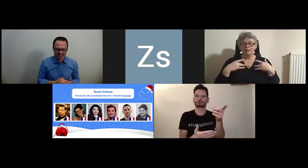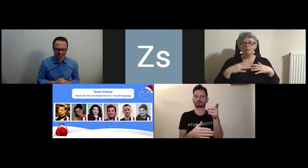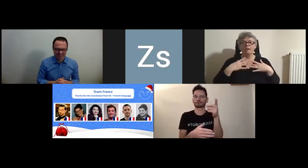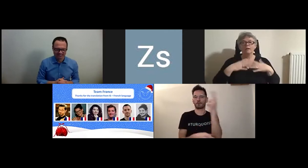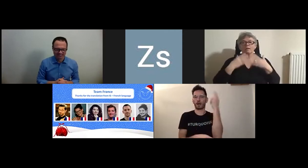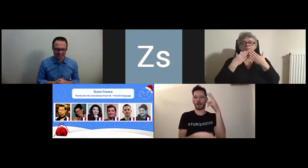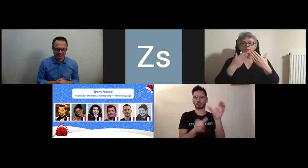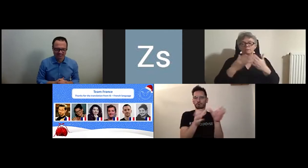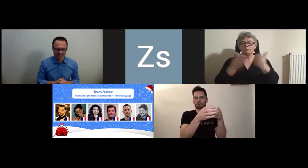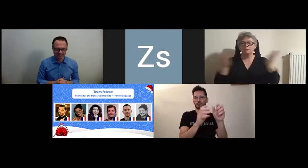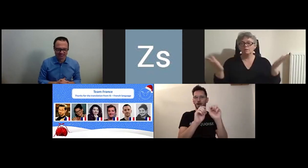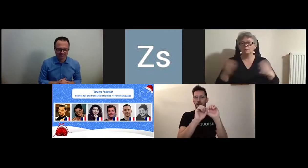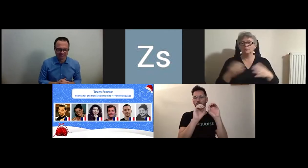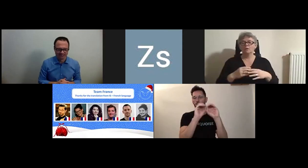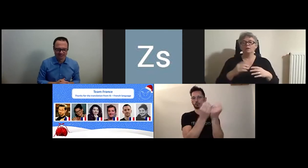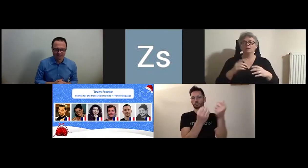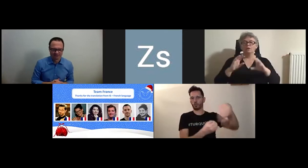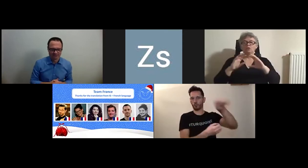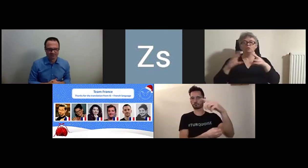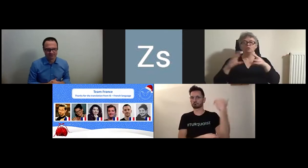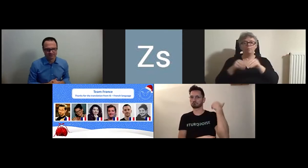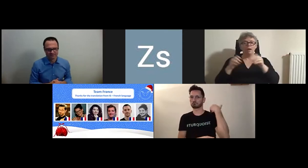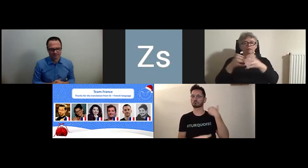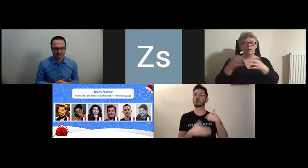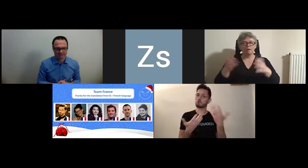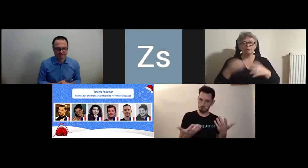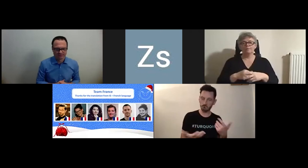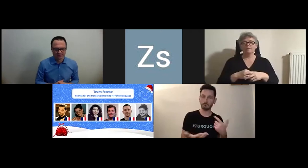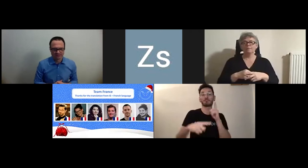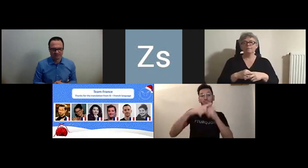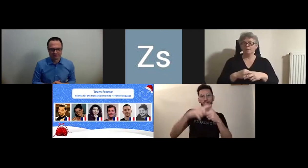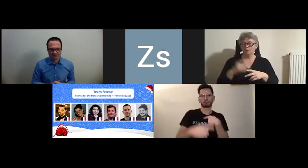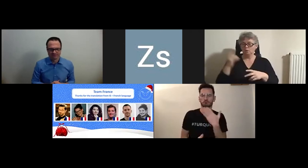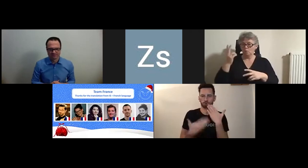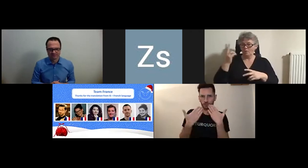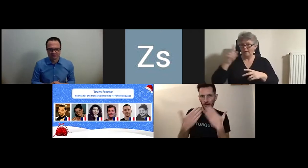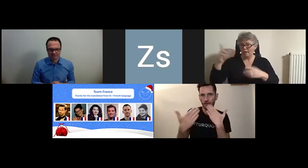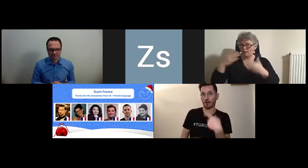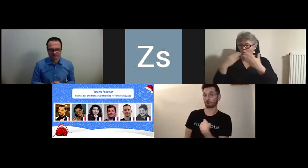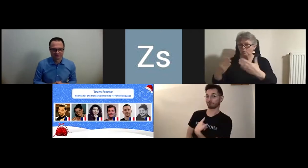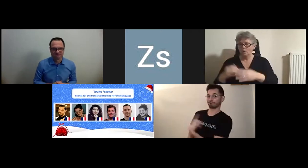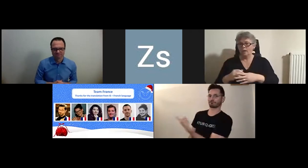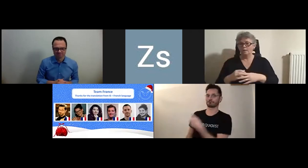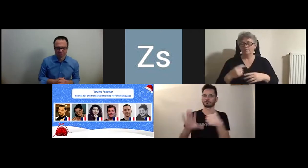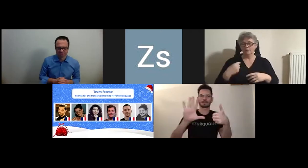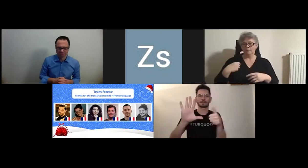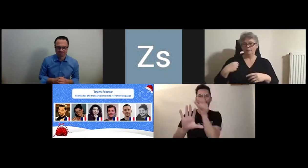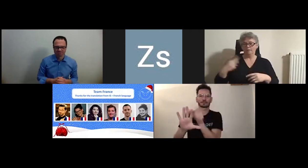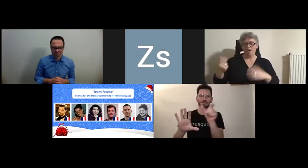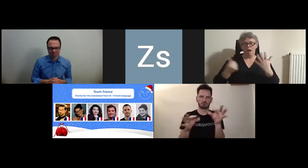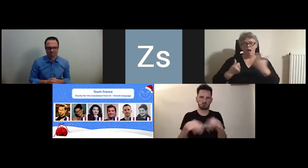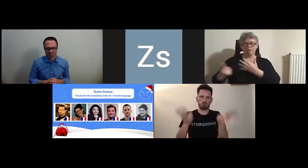First of all, I want to thank the Slovenian Cultural Association for approaching me.